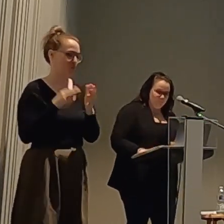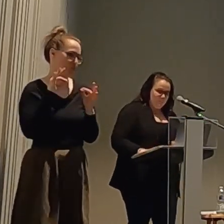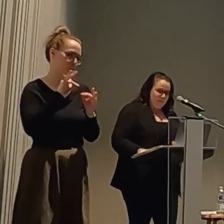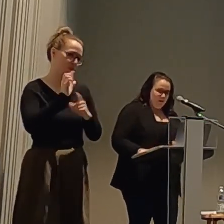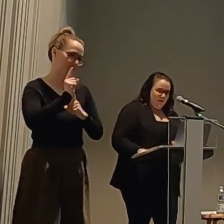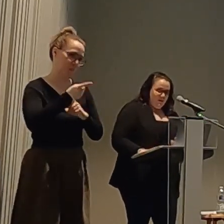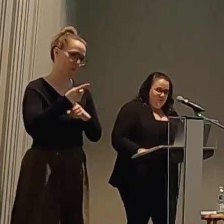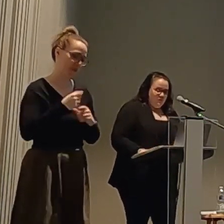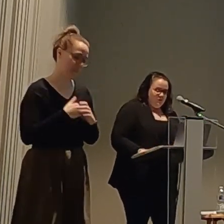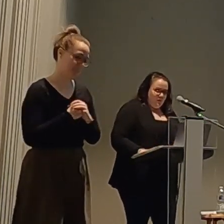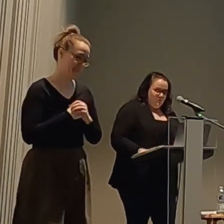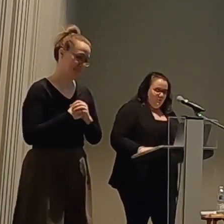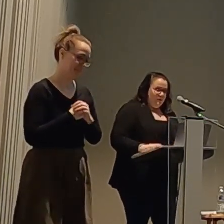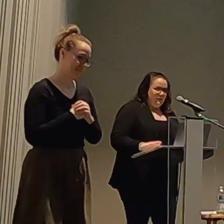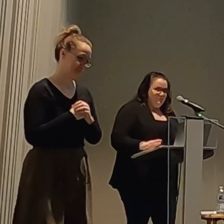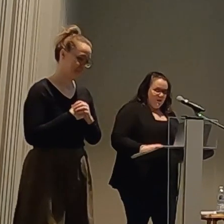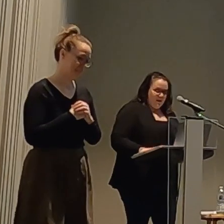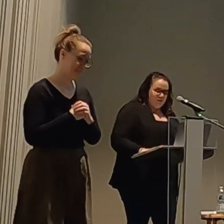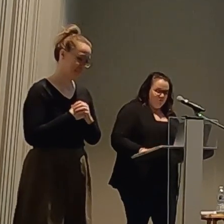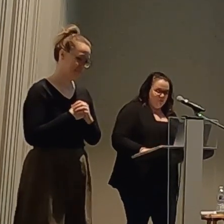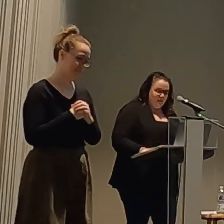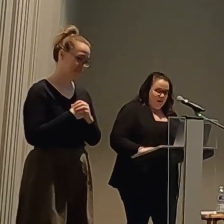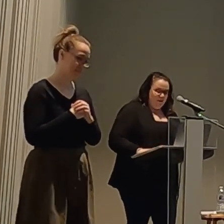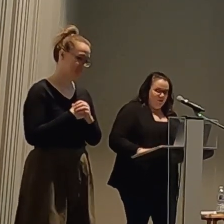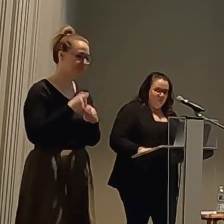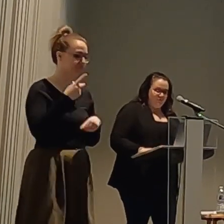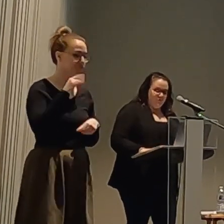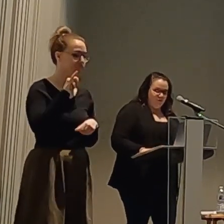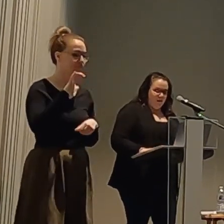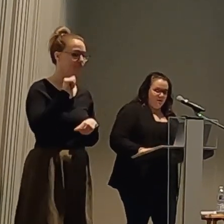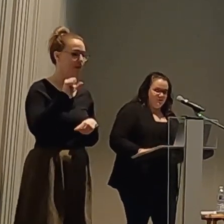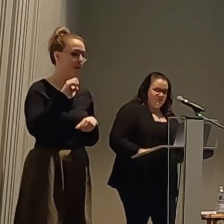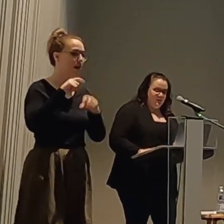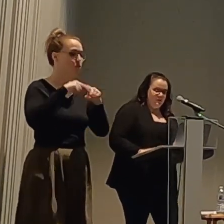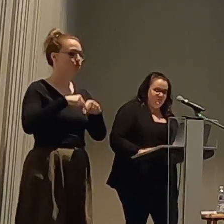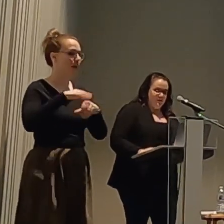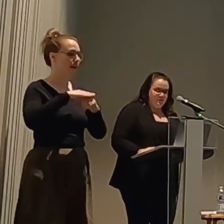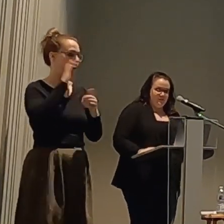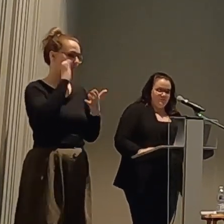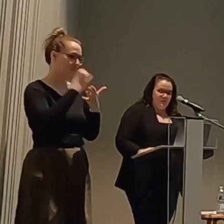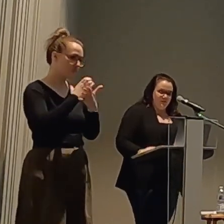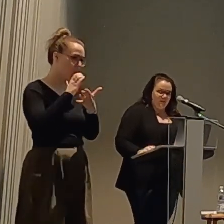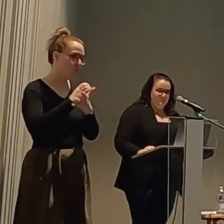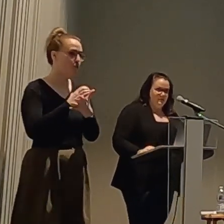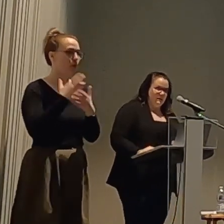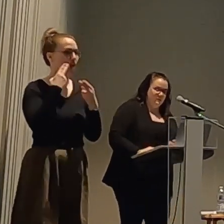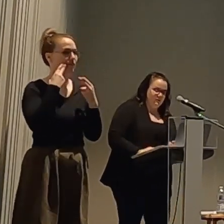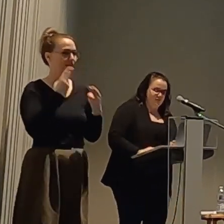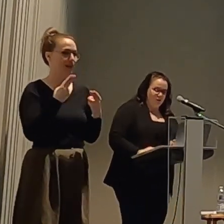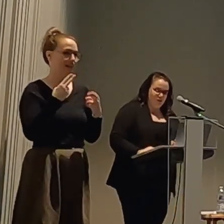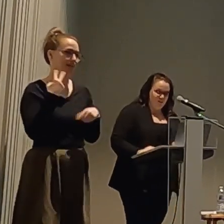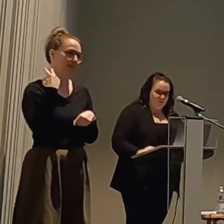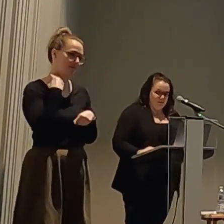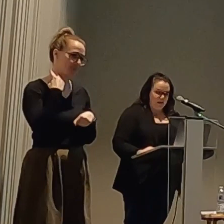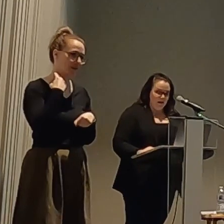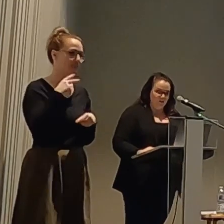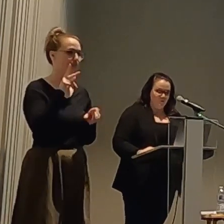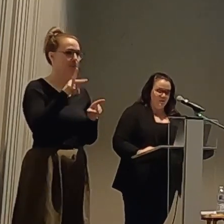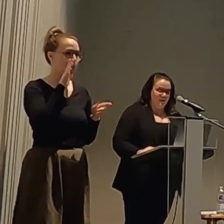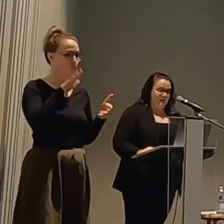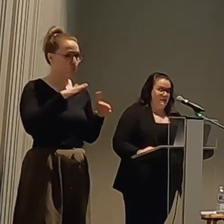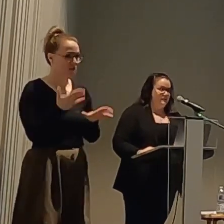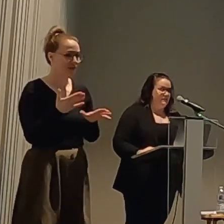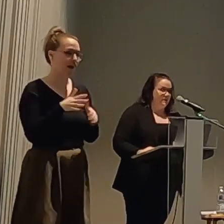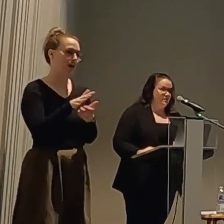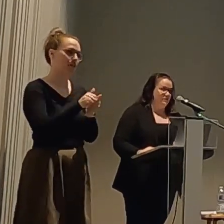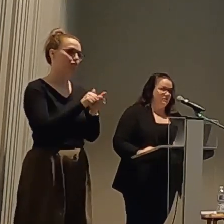this. So whereas Picasso relied on photographs of innocent victims and the destruction of the